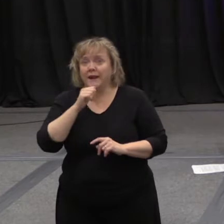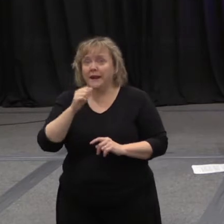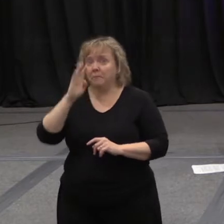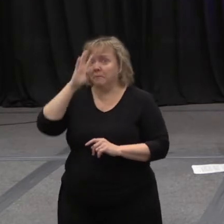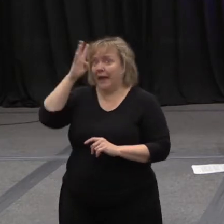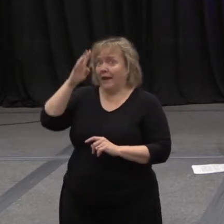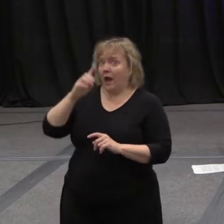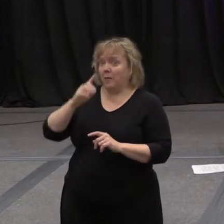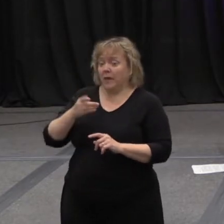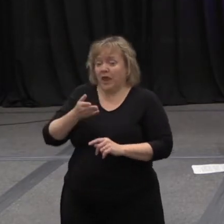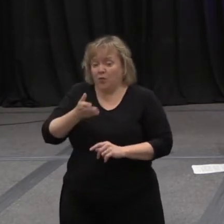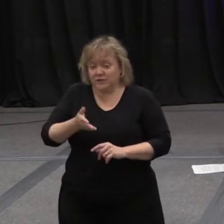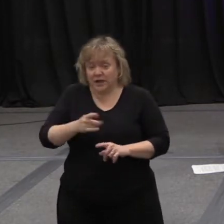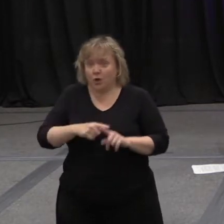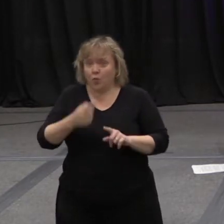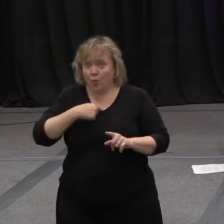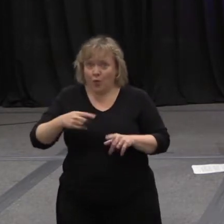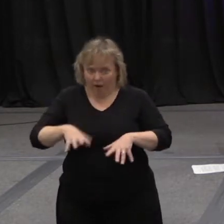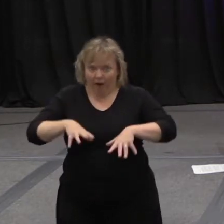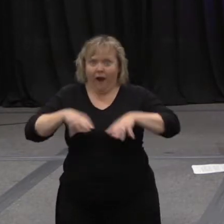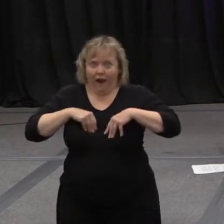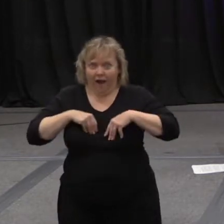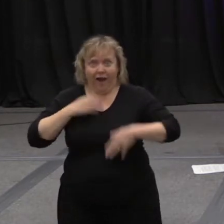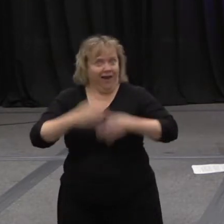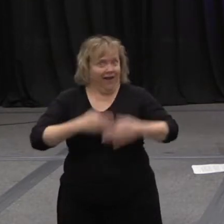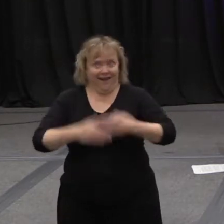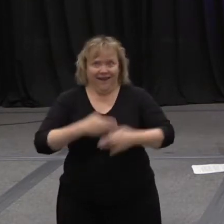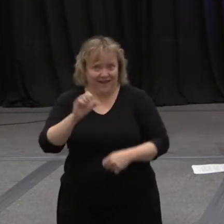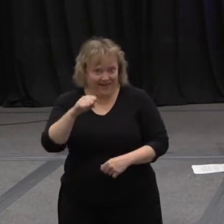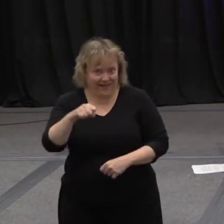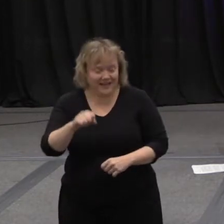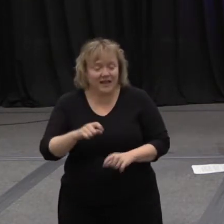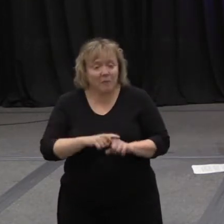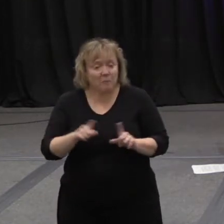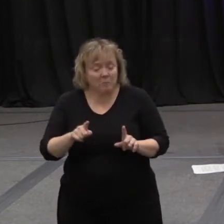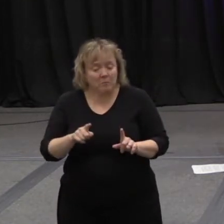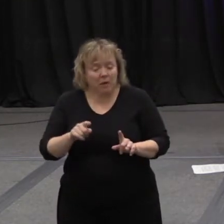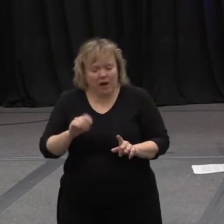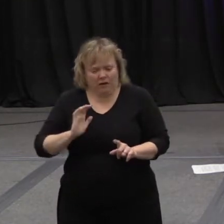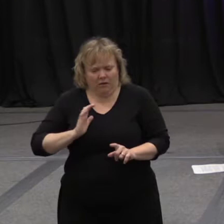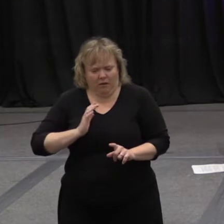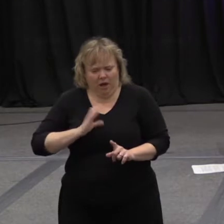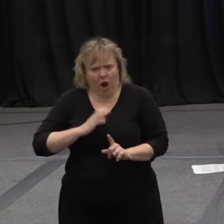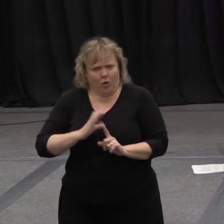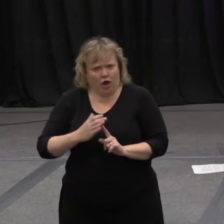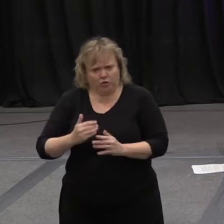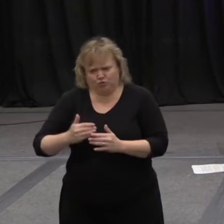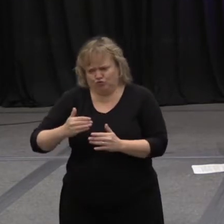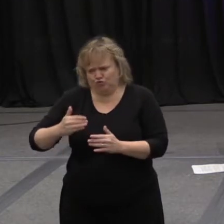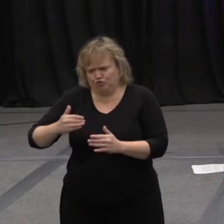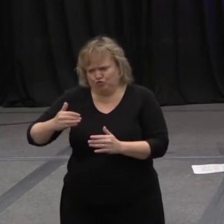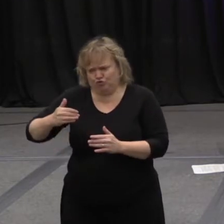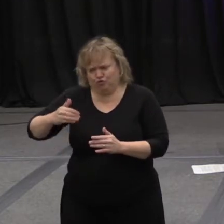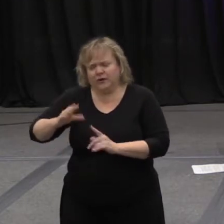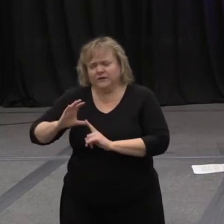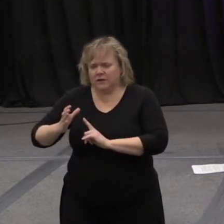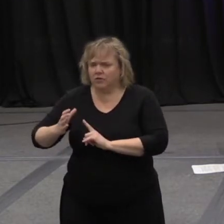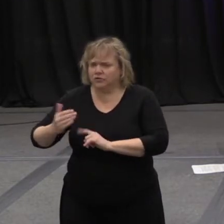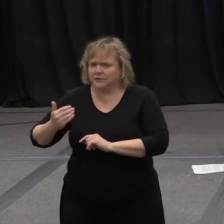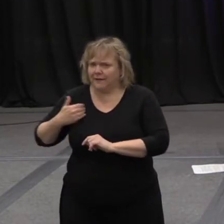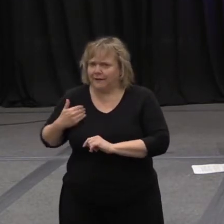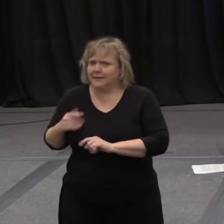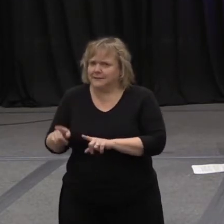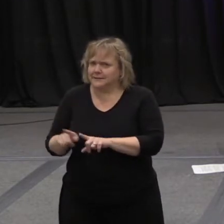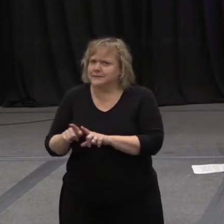It was already in the this local culture. Populations. It was in cultures that predated this one, in societies that predated this one.